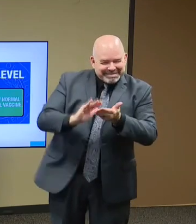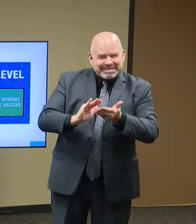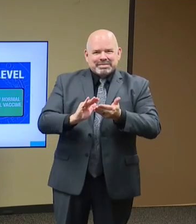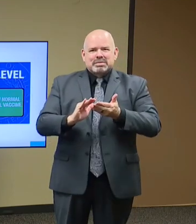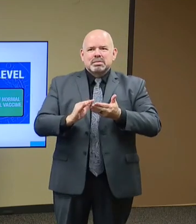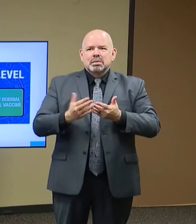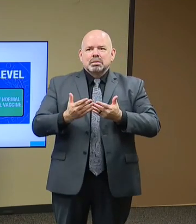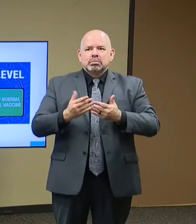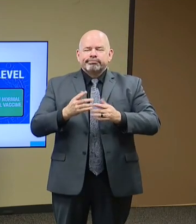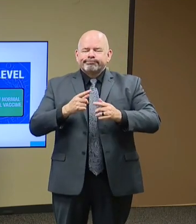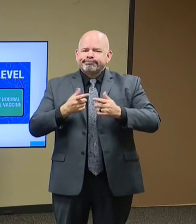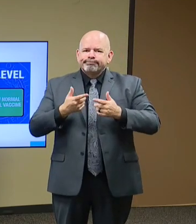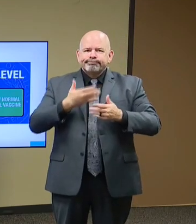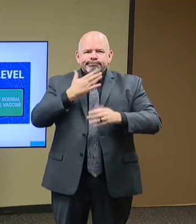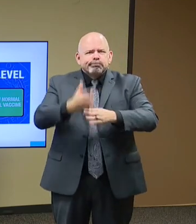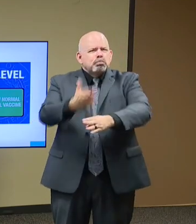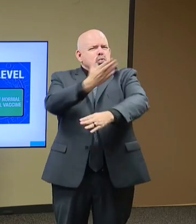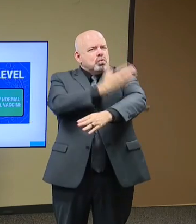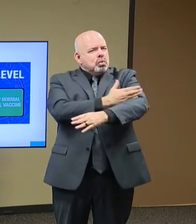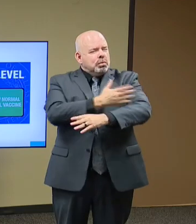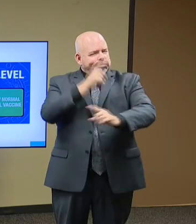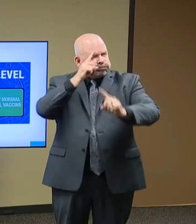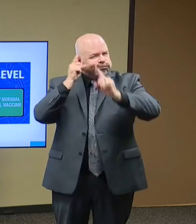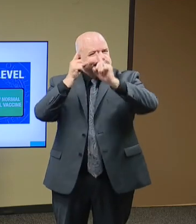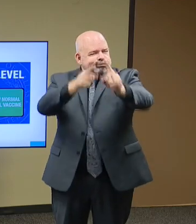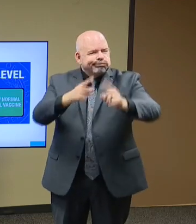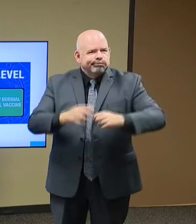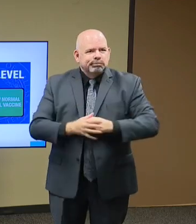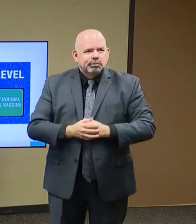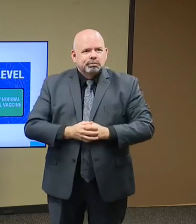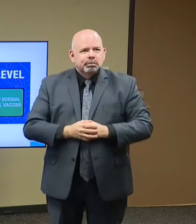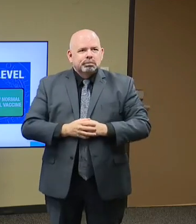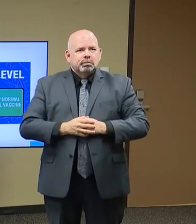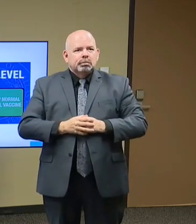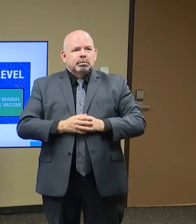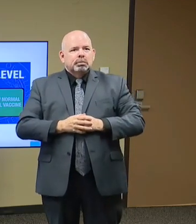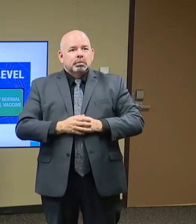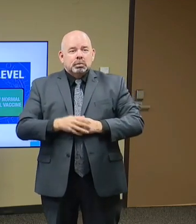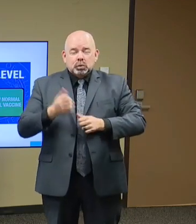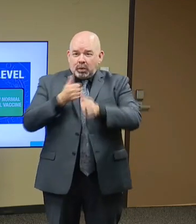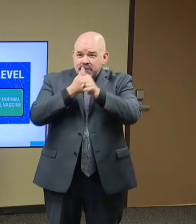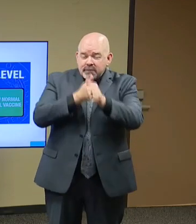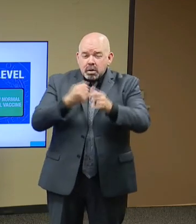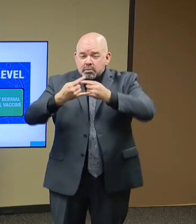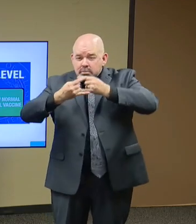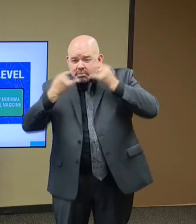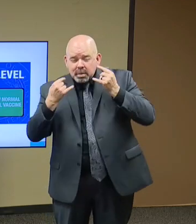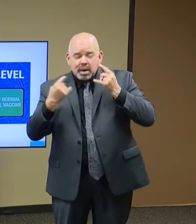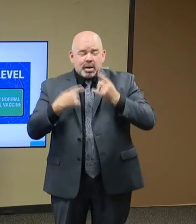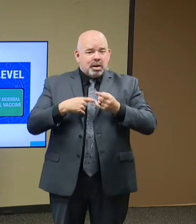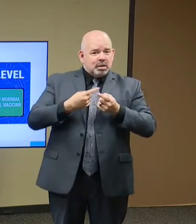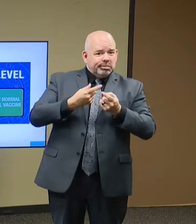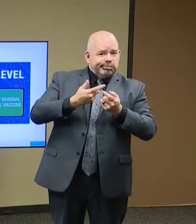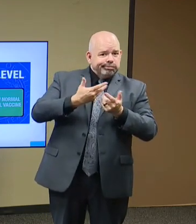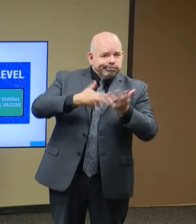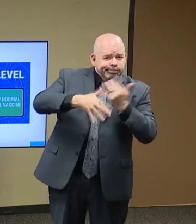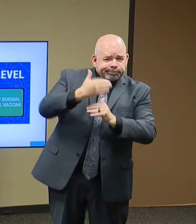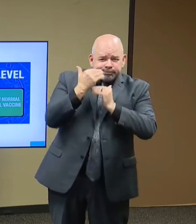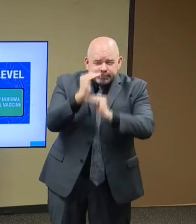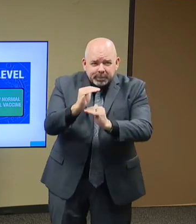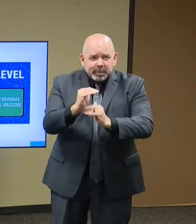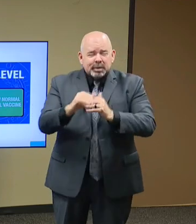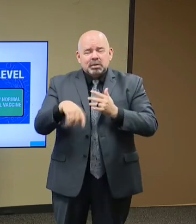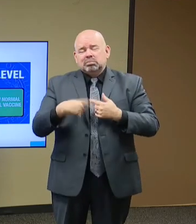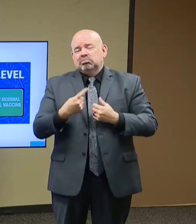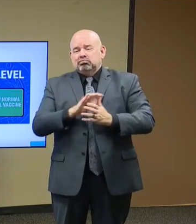get schools right, if we don't mess up the way we open schools, and we don't mess up this weekend, I can see us